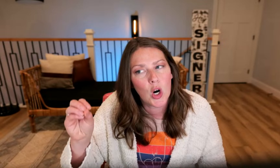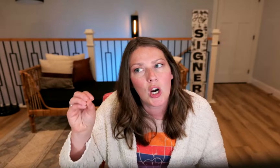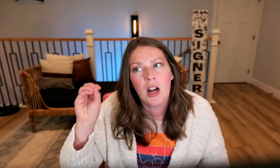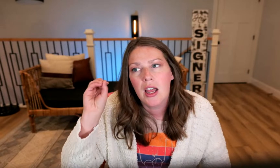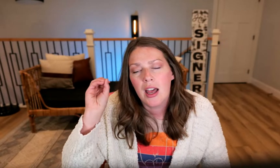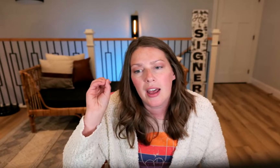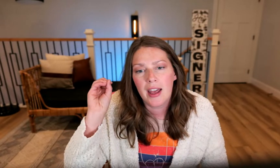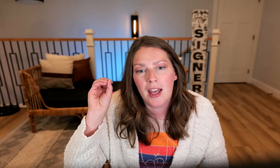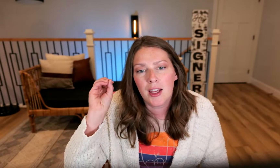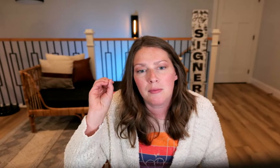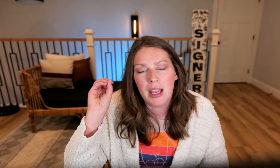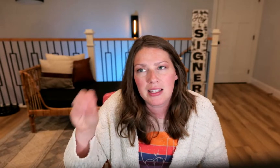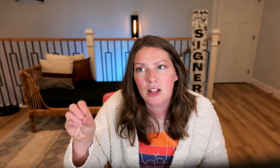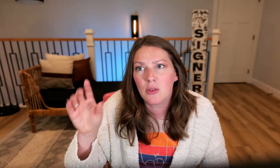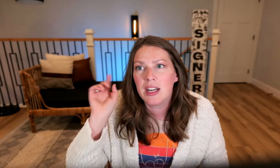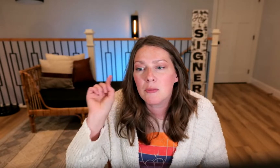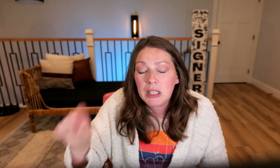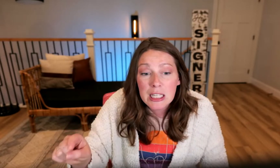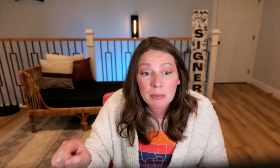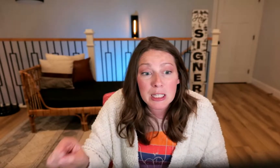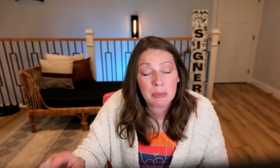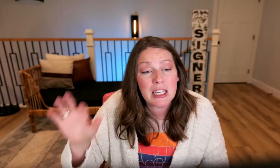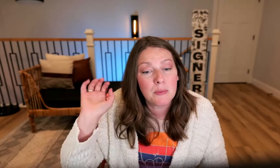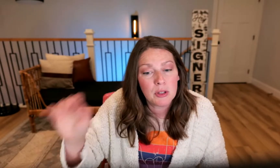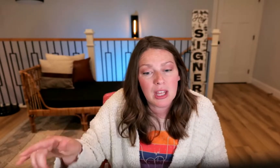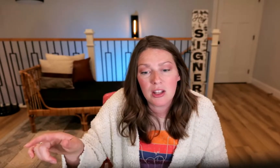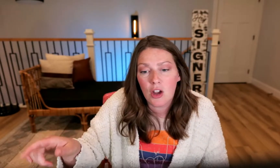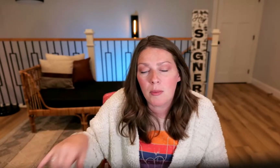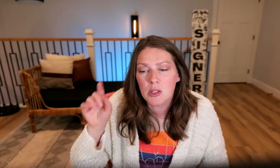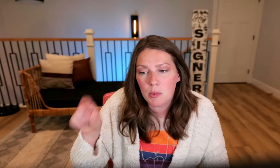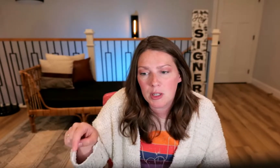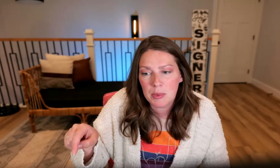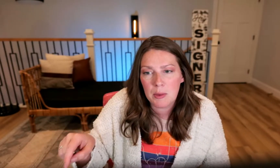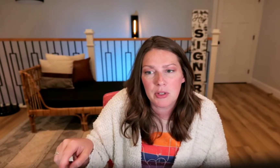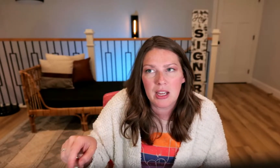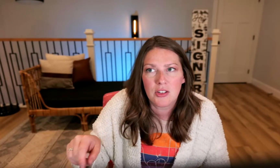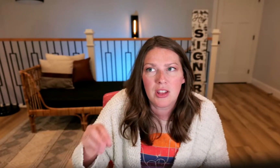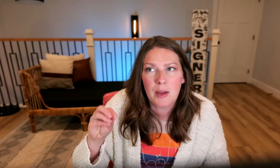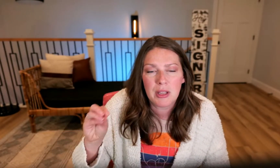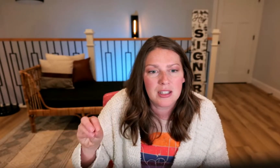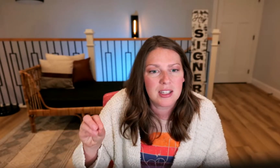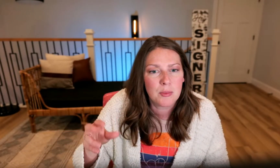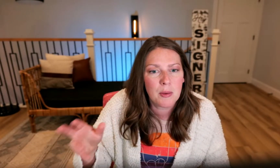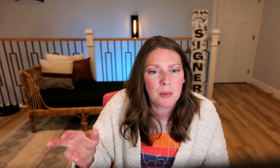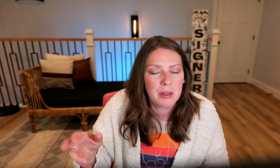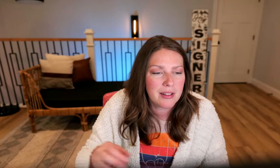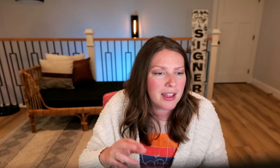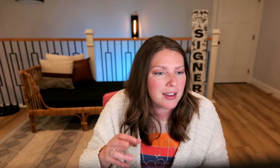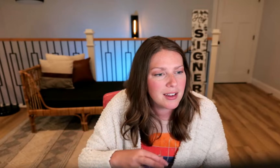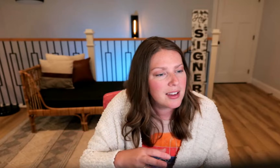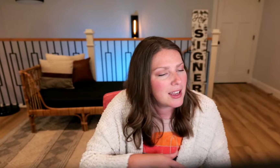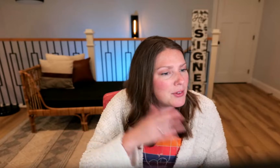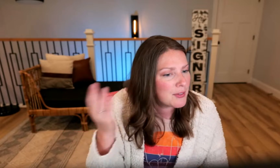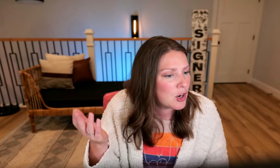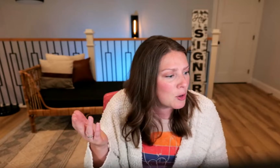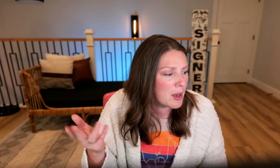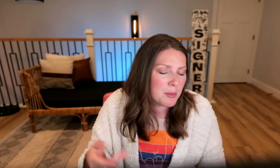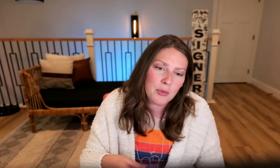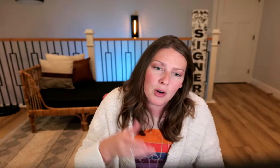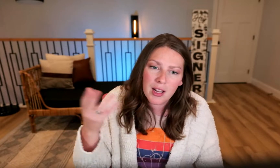or Accelerated, please put that in the comments. We want to be able to answer that because it's probably like, if you've never heard about it before, it